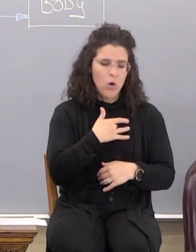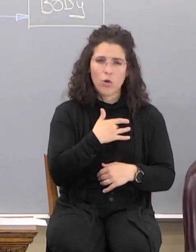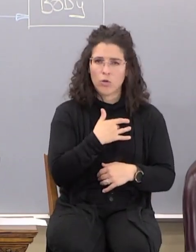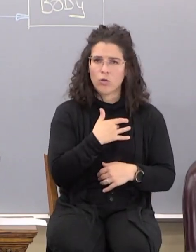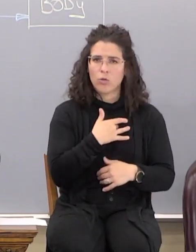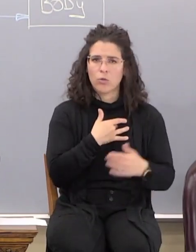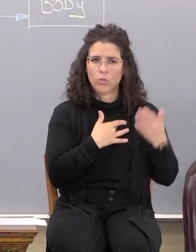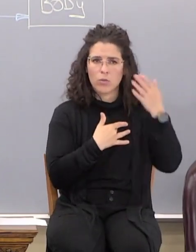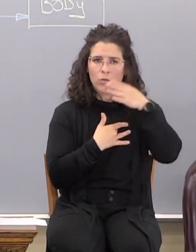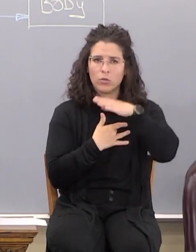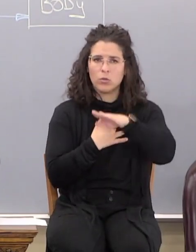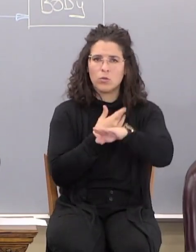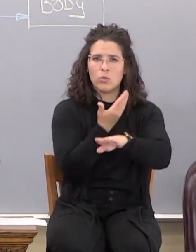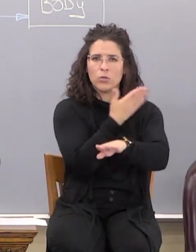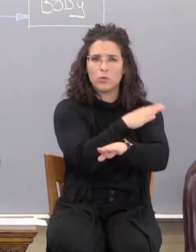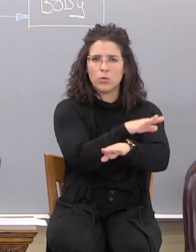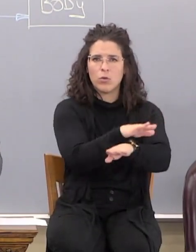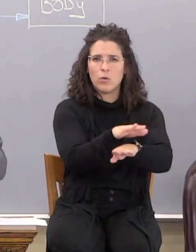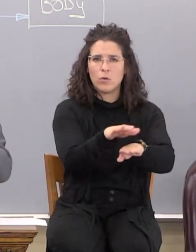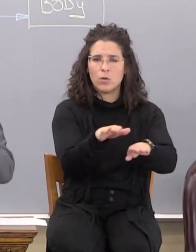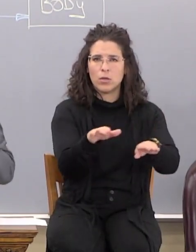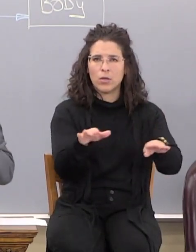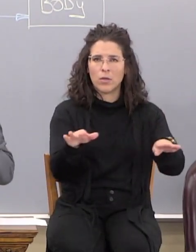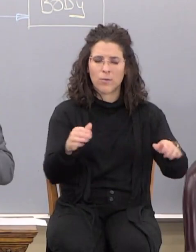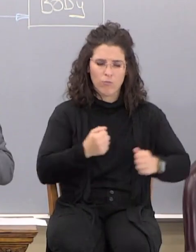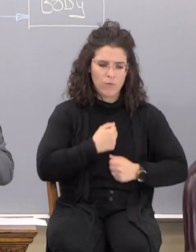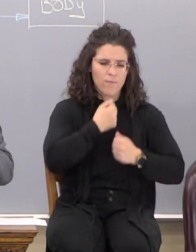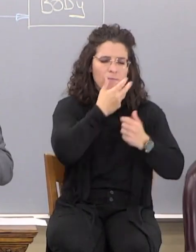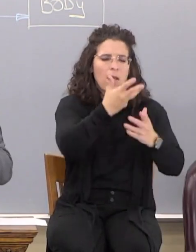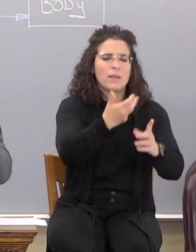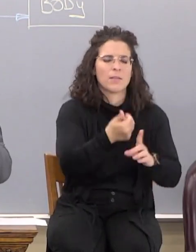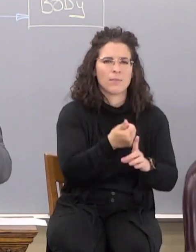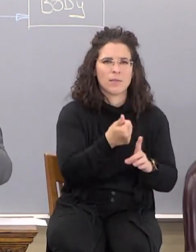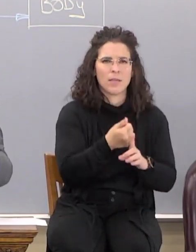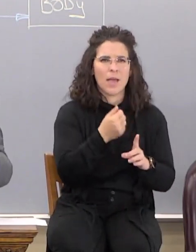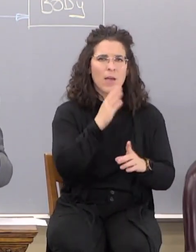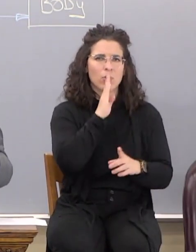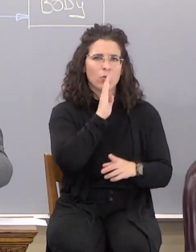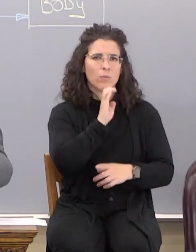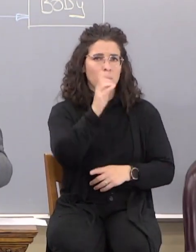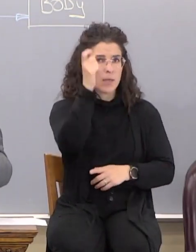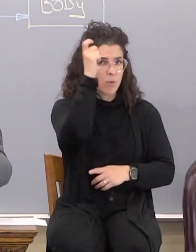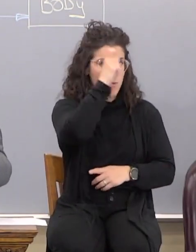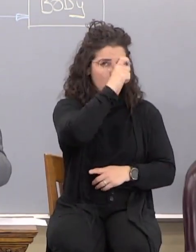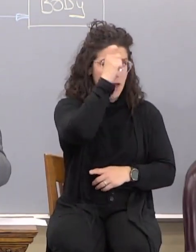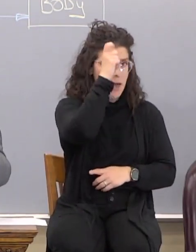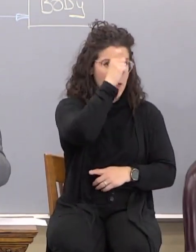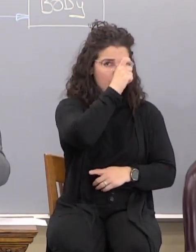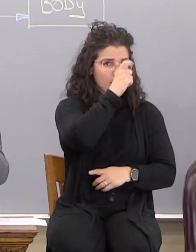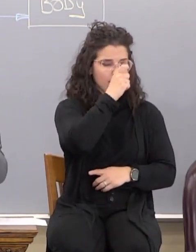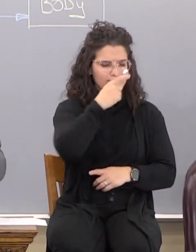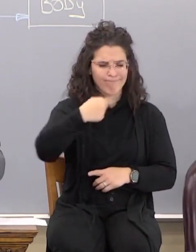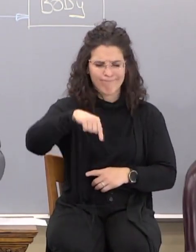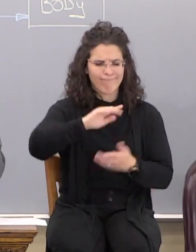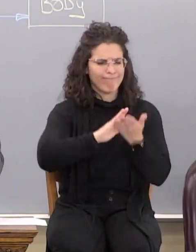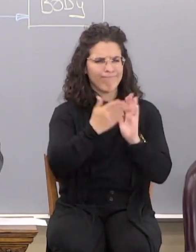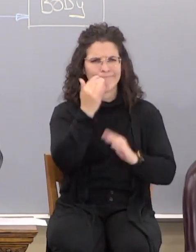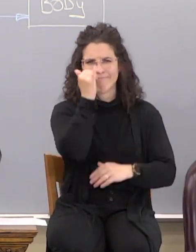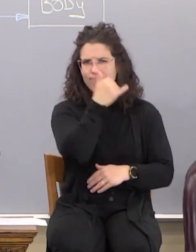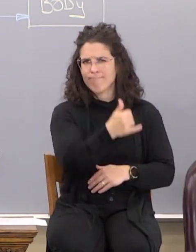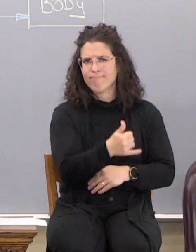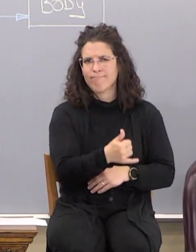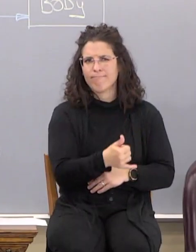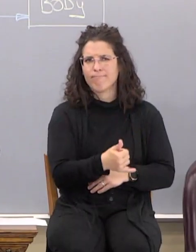heart was darkened. Professing themselves to be wise, they became